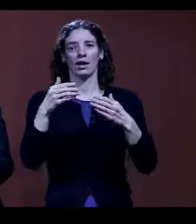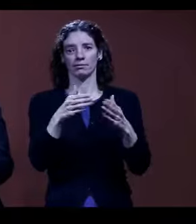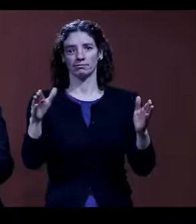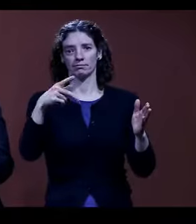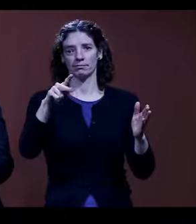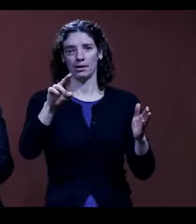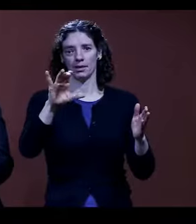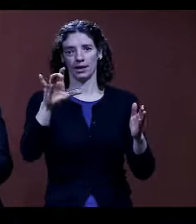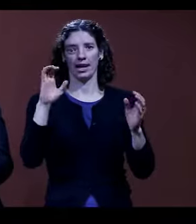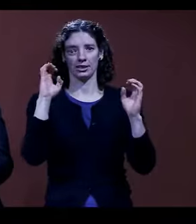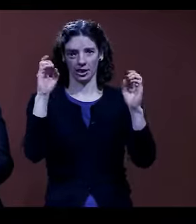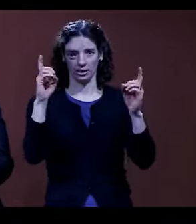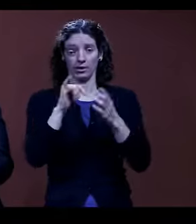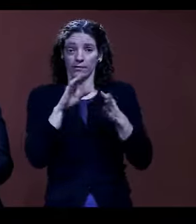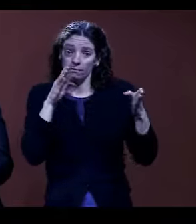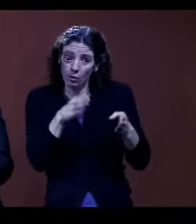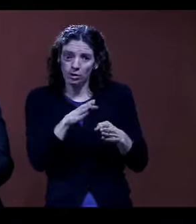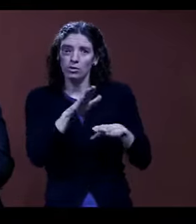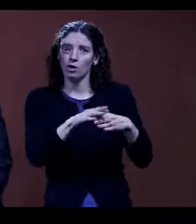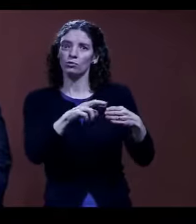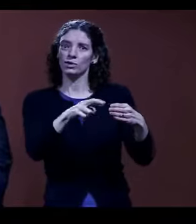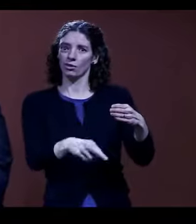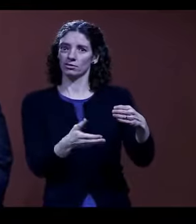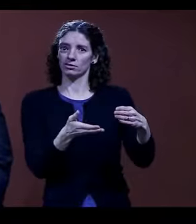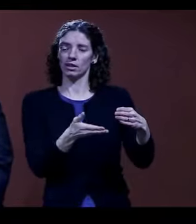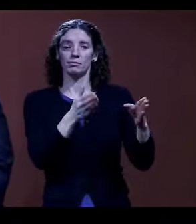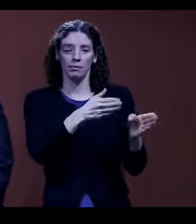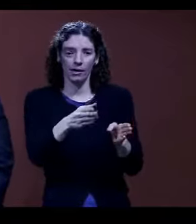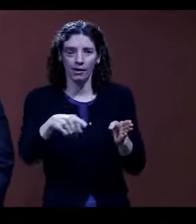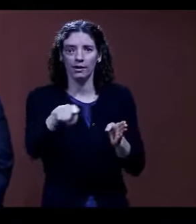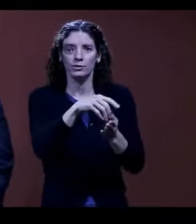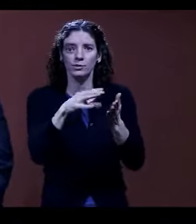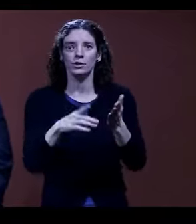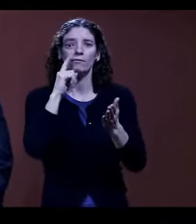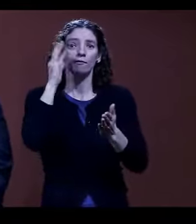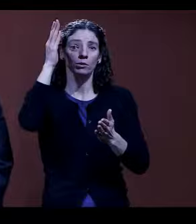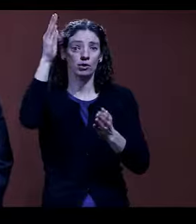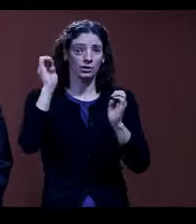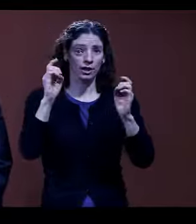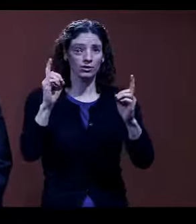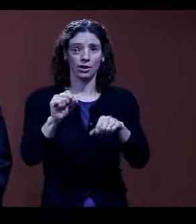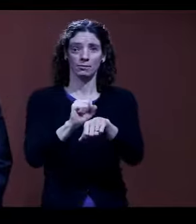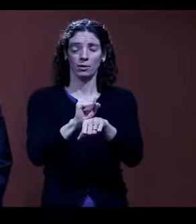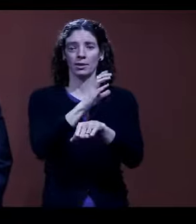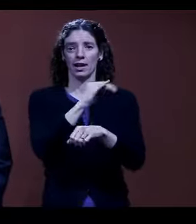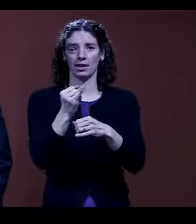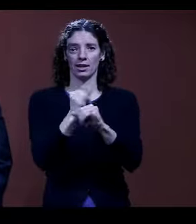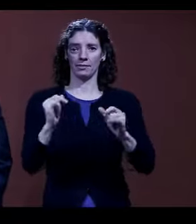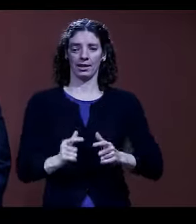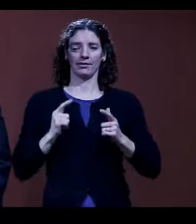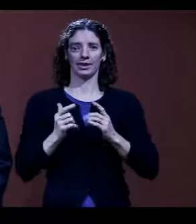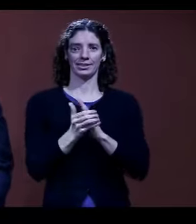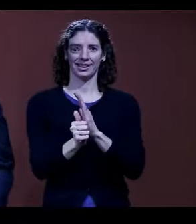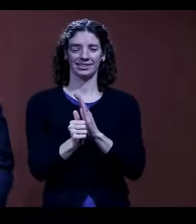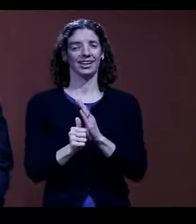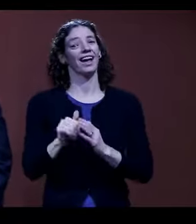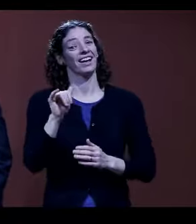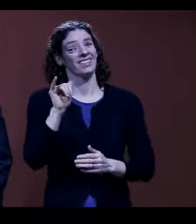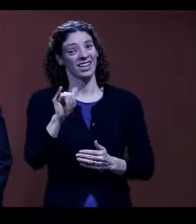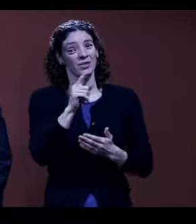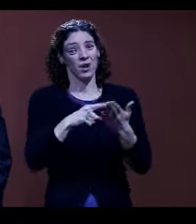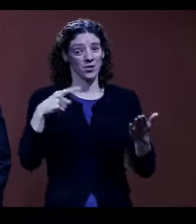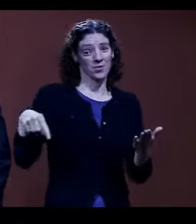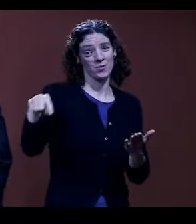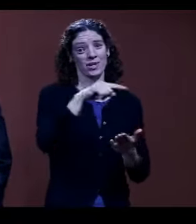on results, preparing them for further education, employment, and independent living skills. And this is ultimately what we're all trying